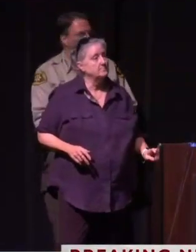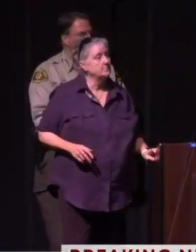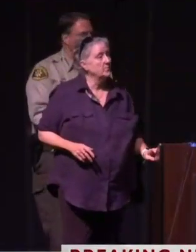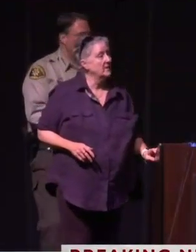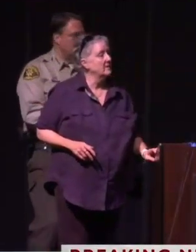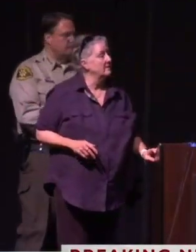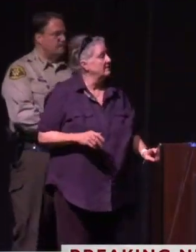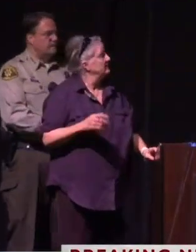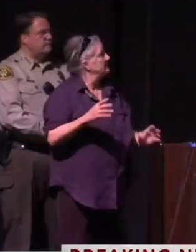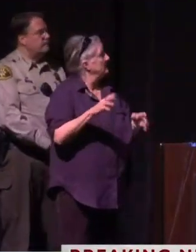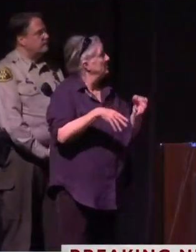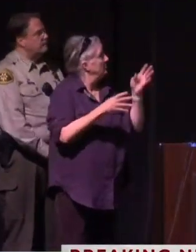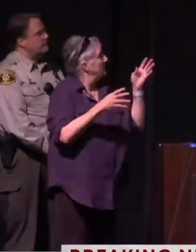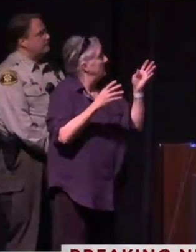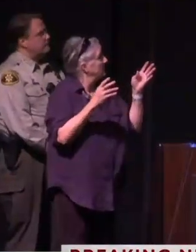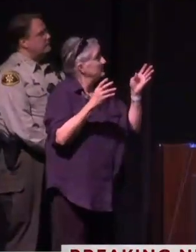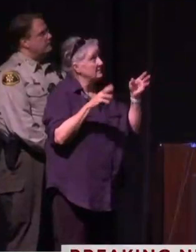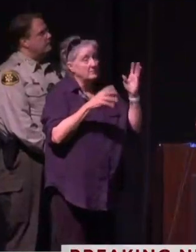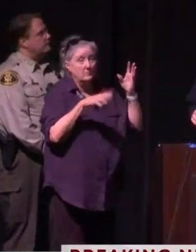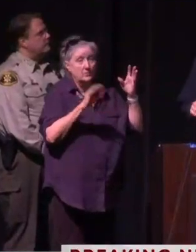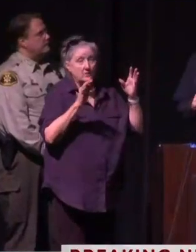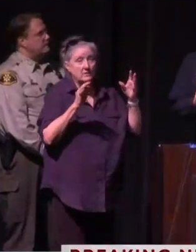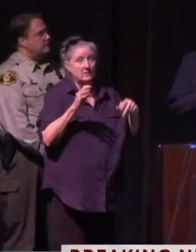Can you pull that website up? No.